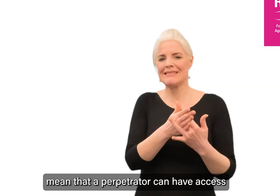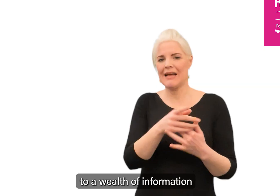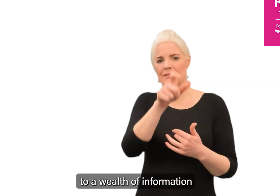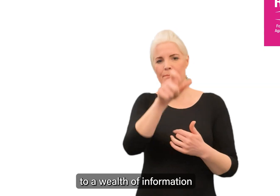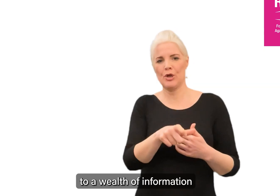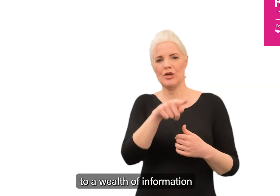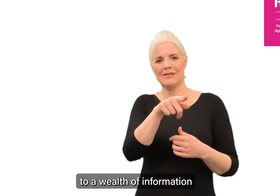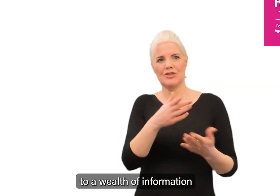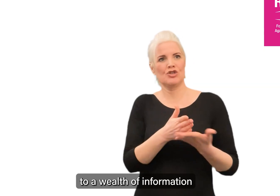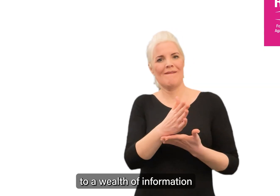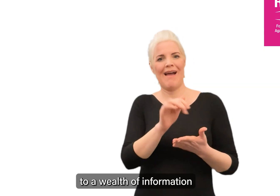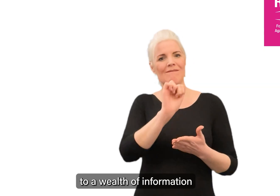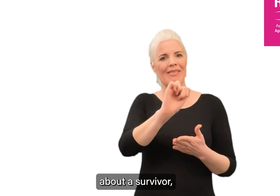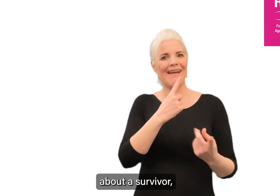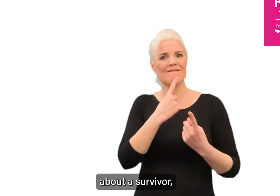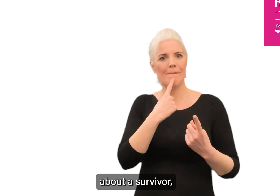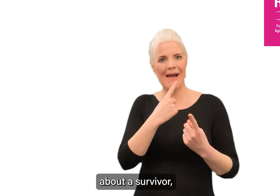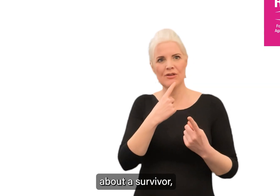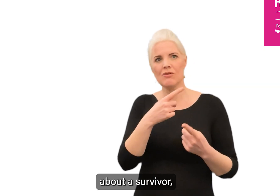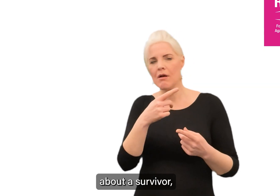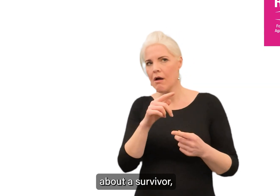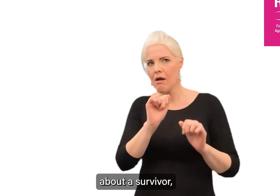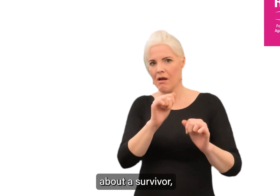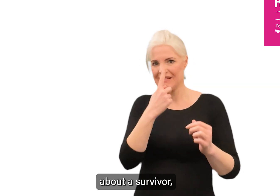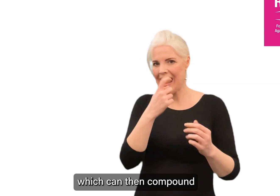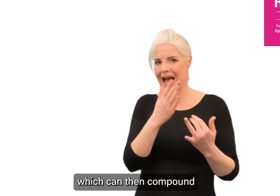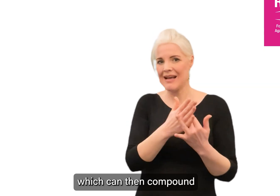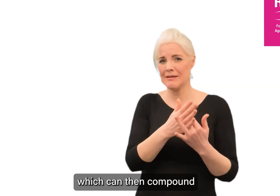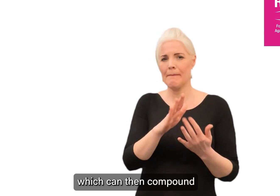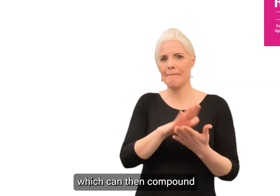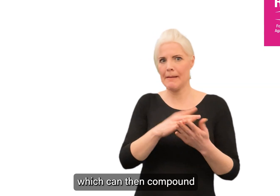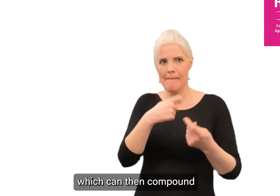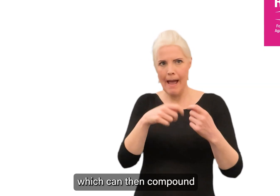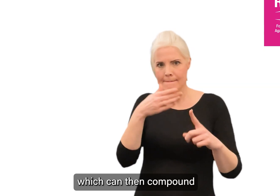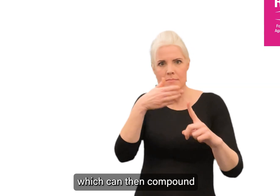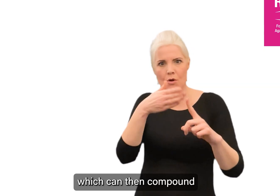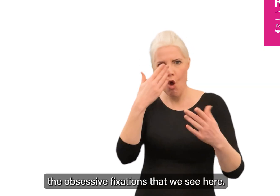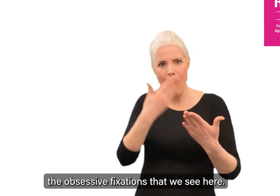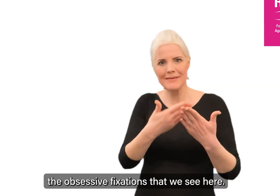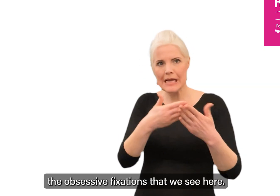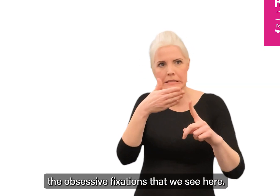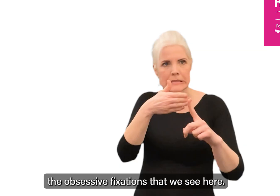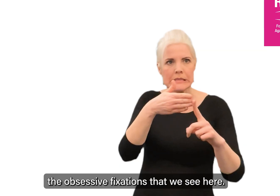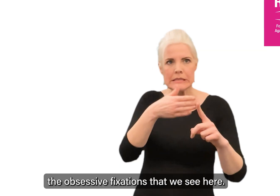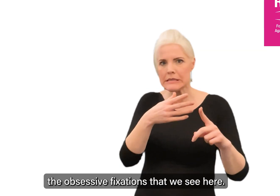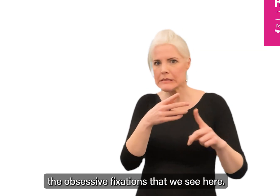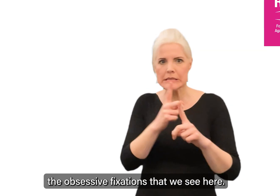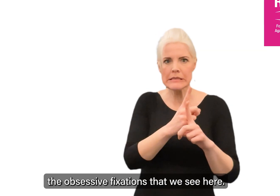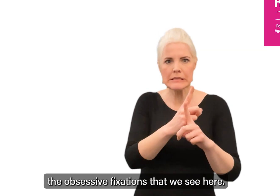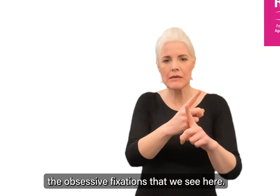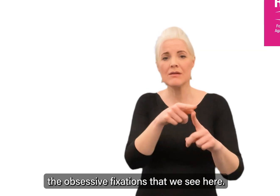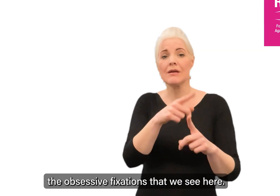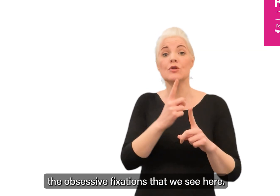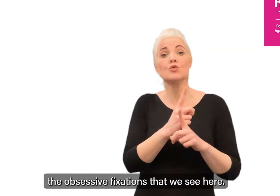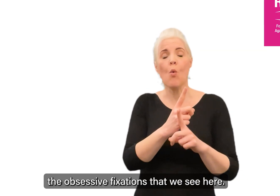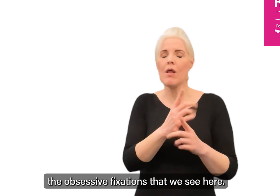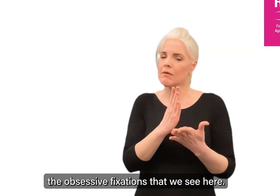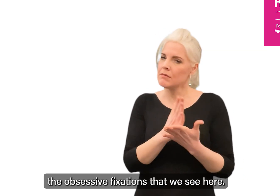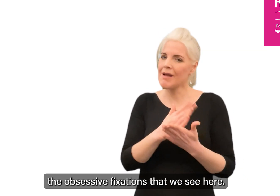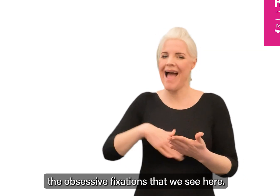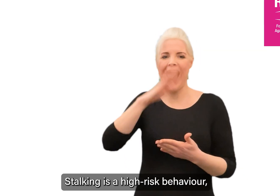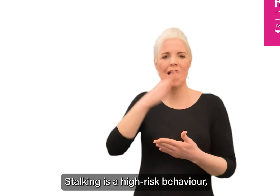have access to a wealth of information about a survivor, which can then compound the obsessive fixations that we see